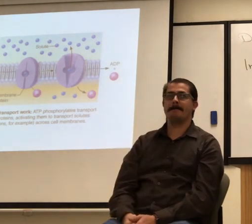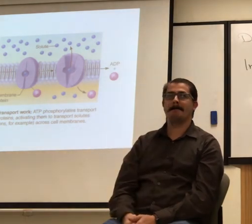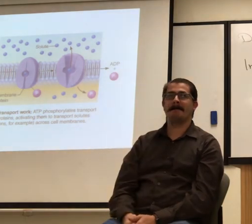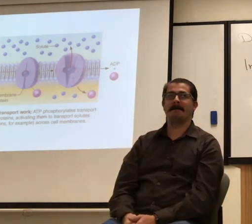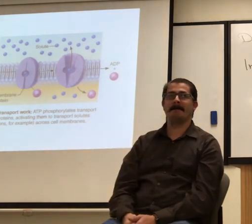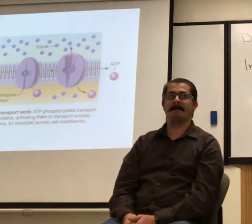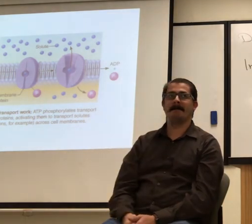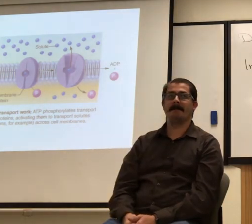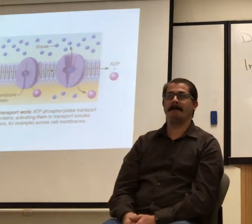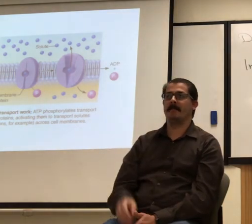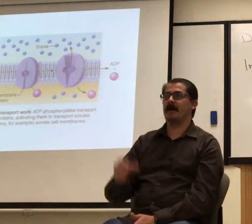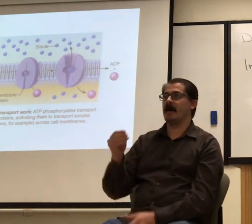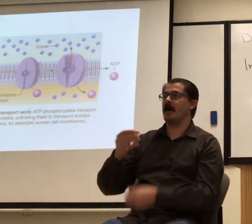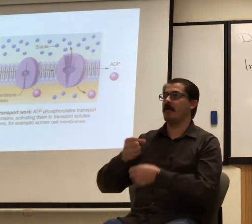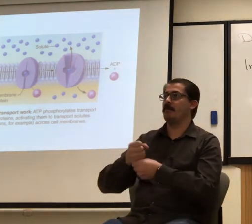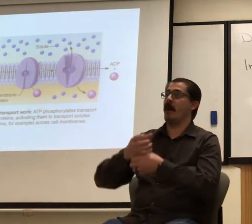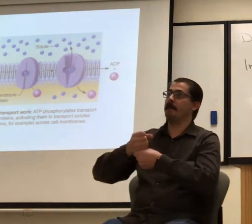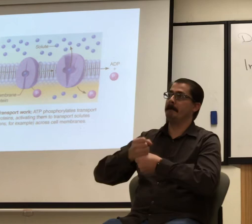and pump